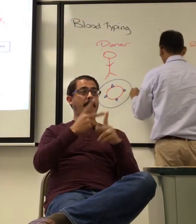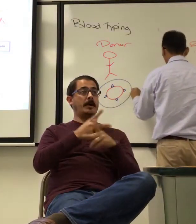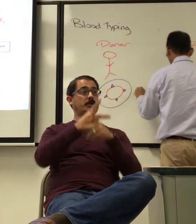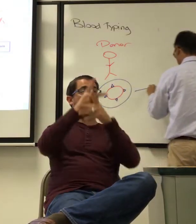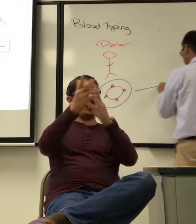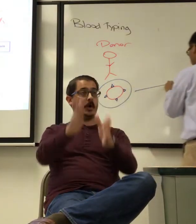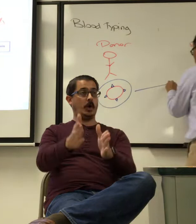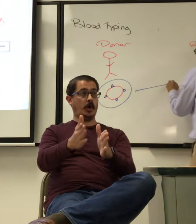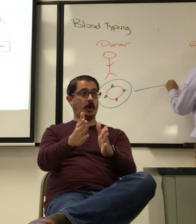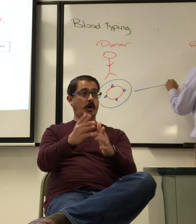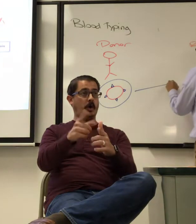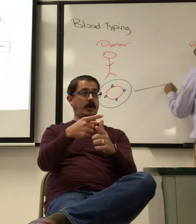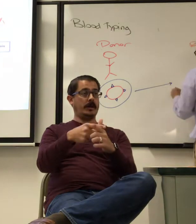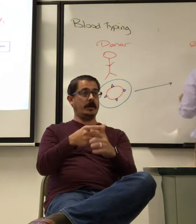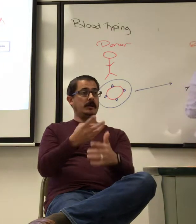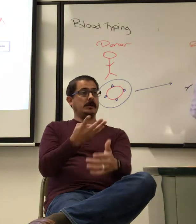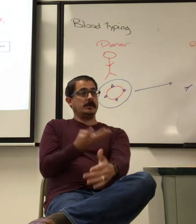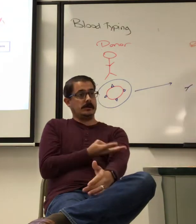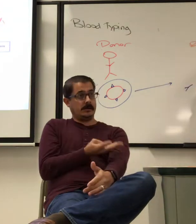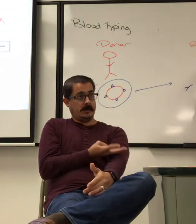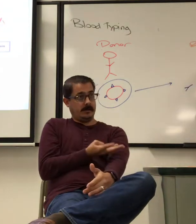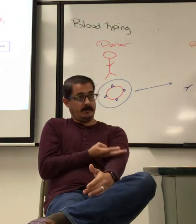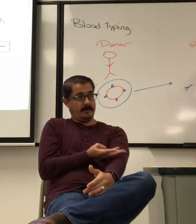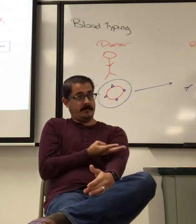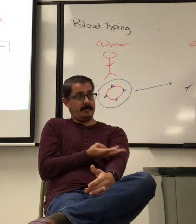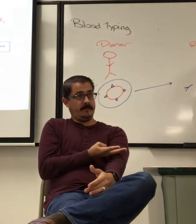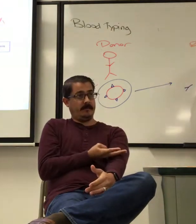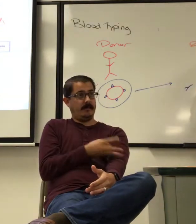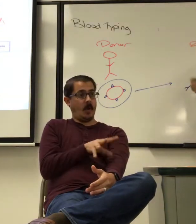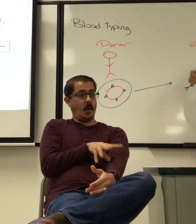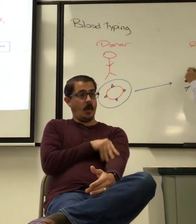then infused in the recipient,